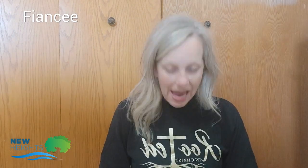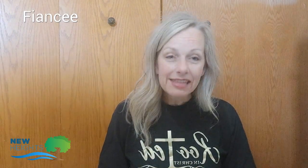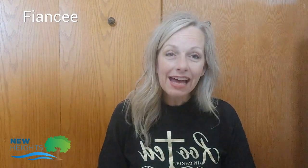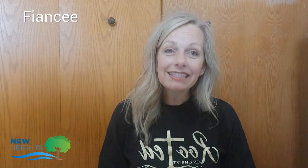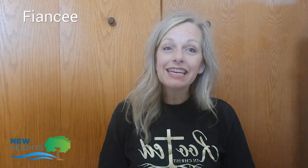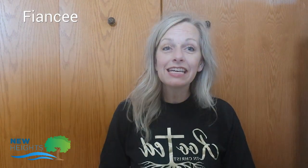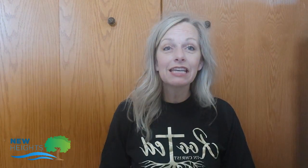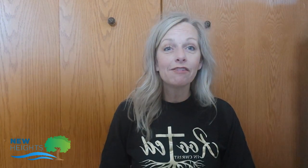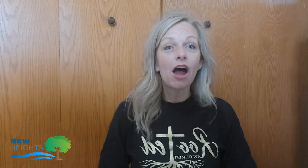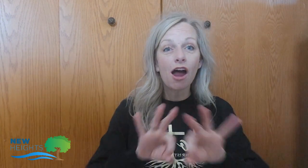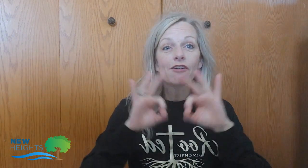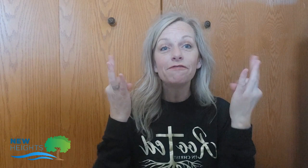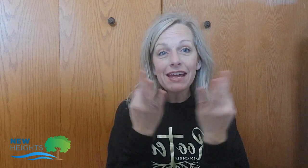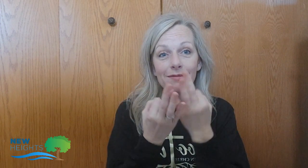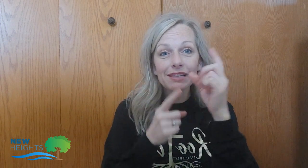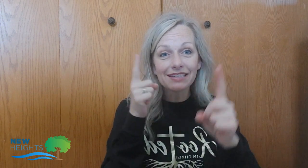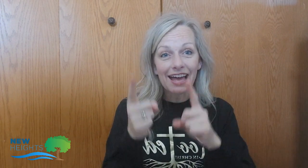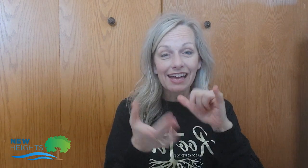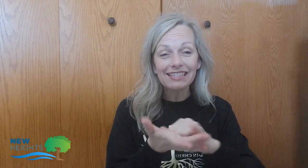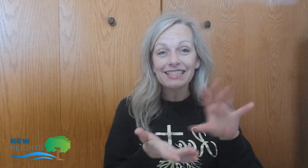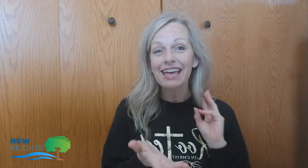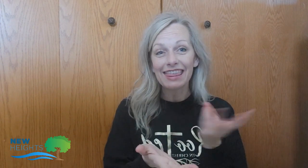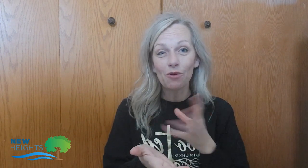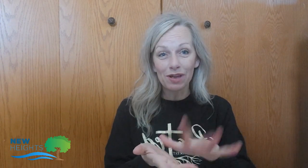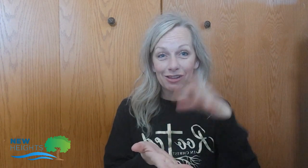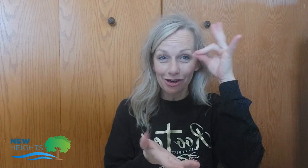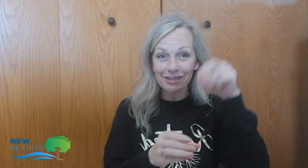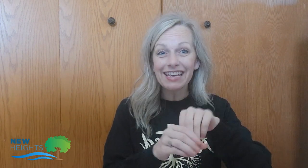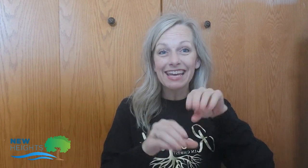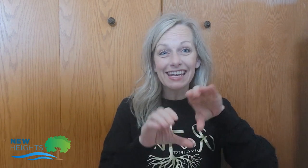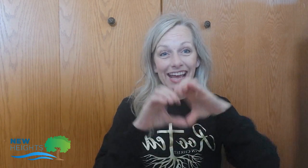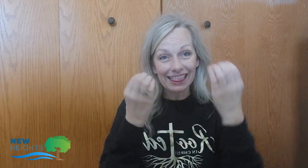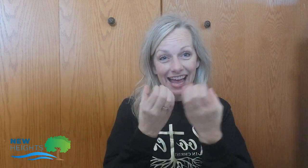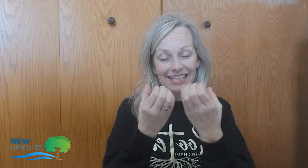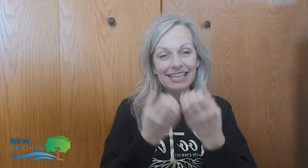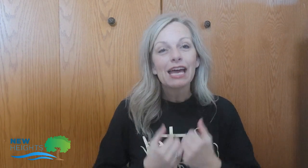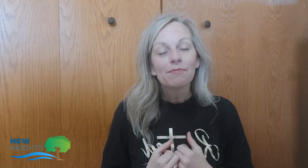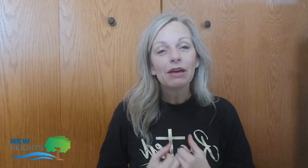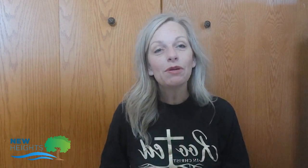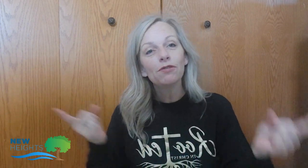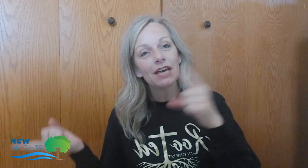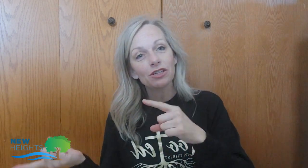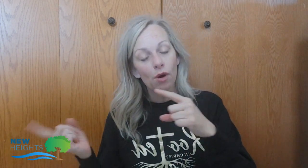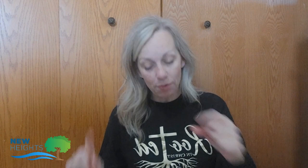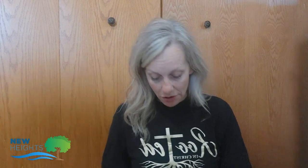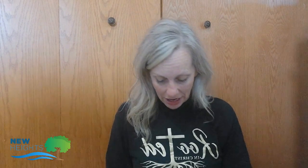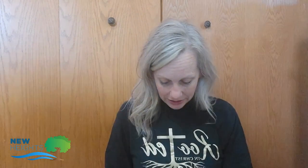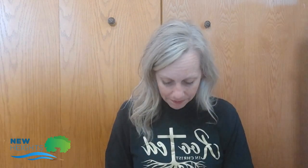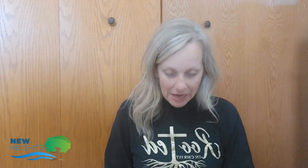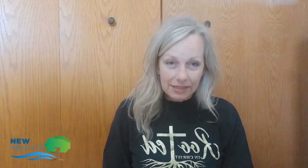And that's the end of our family signs that we learned in class. But then we moved on to our pronouns.